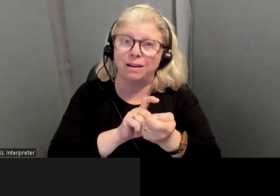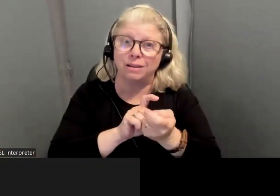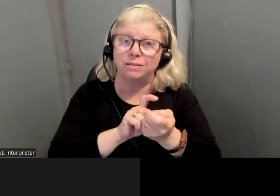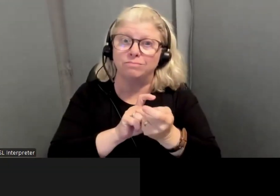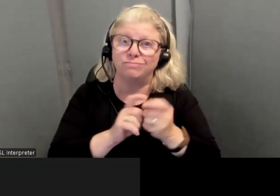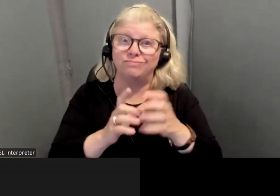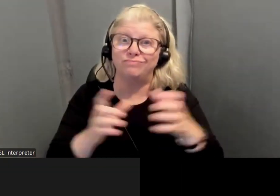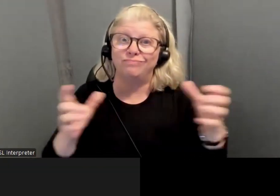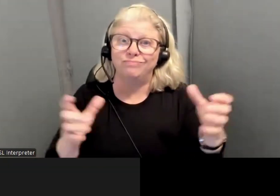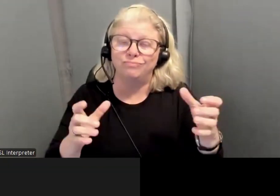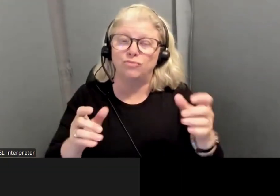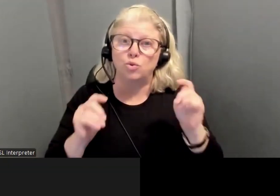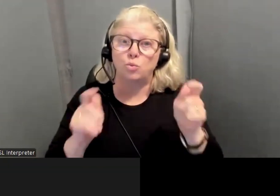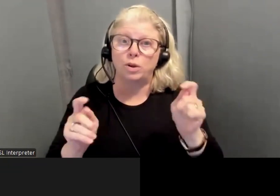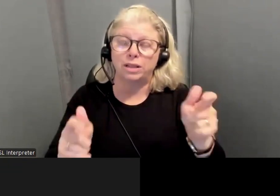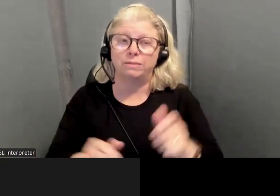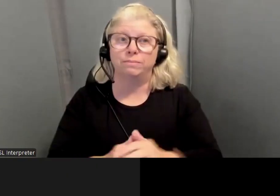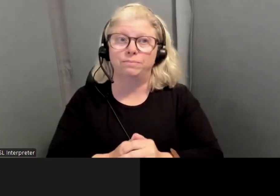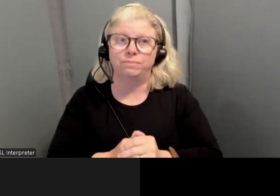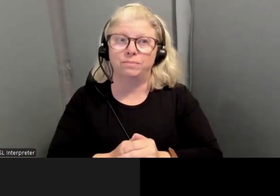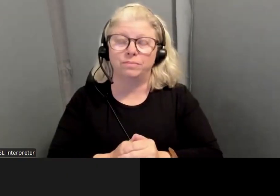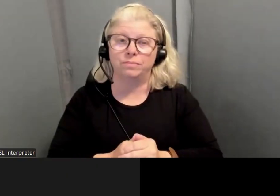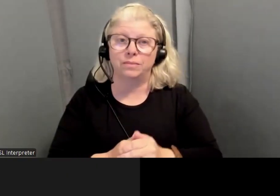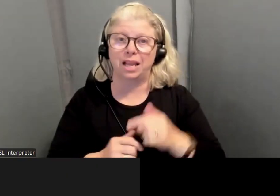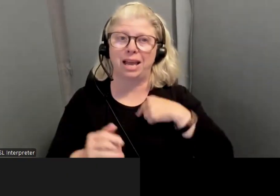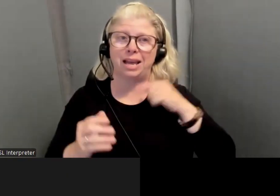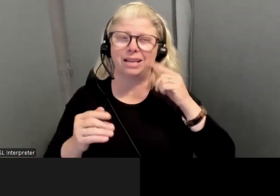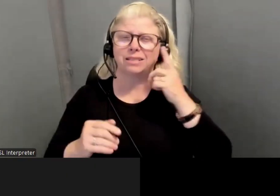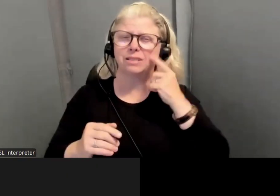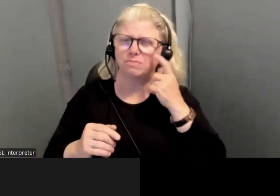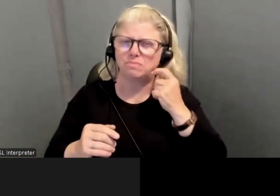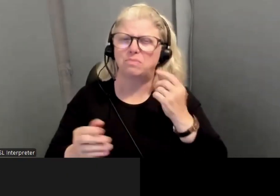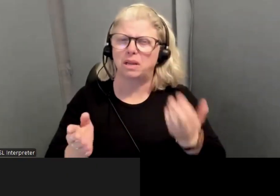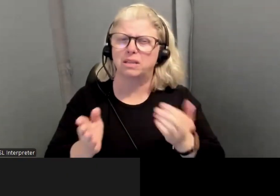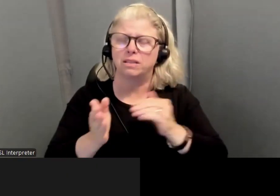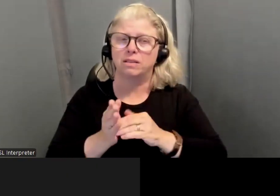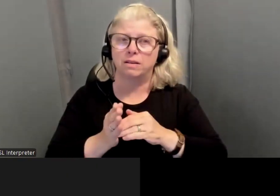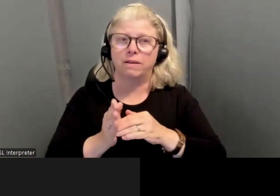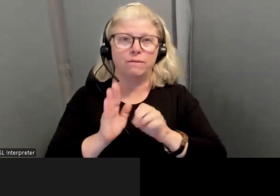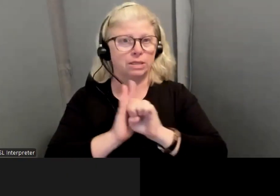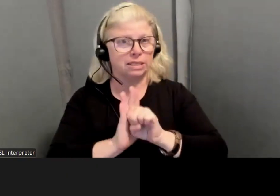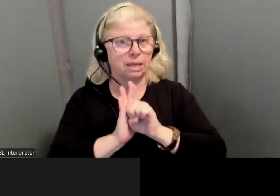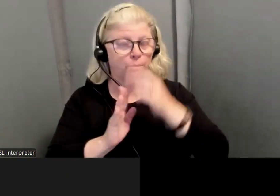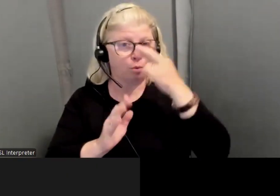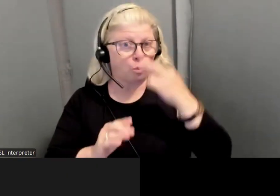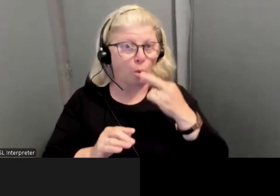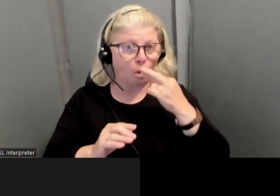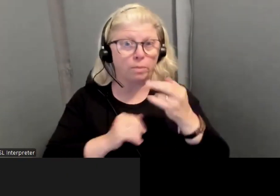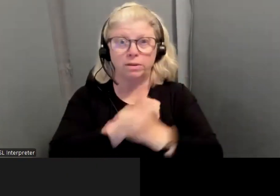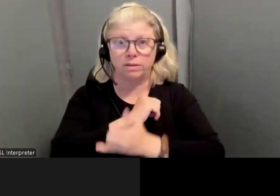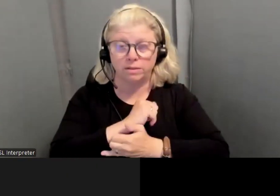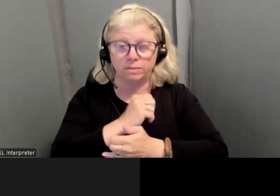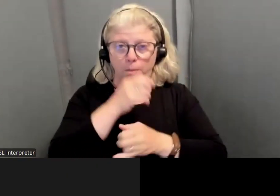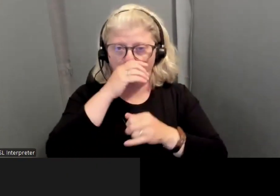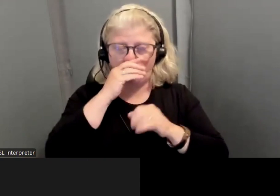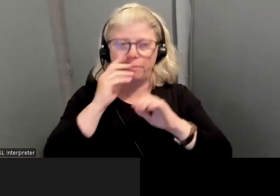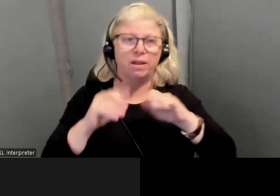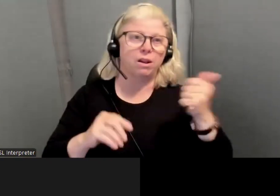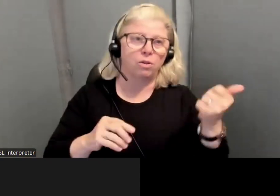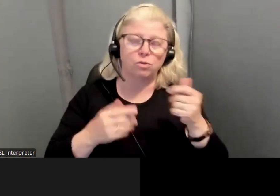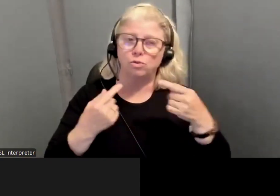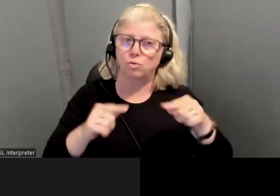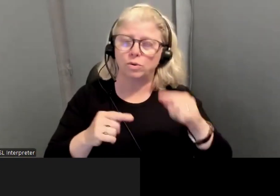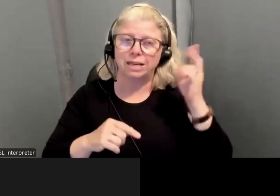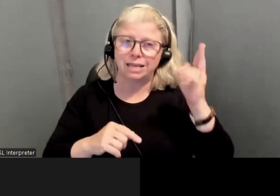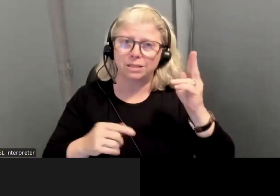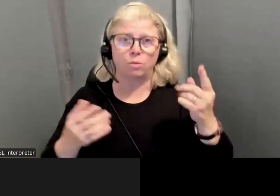dramatically, fairly quickly. And I suspect, again, on the basis of the example of the Roman Republic and others throughout history, that